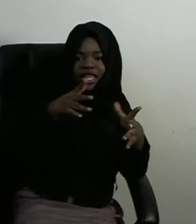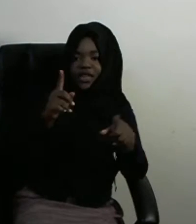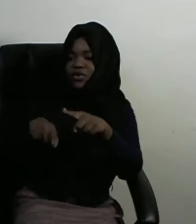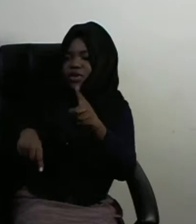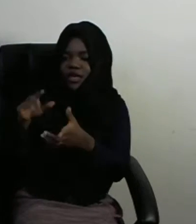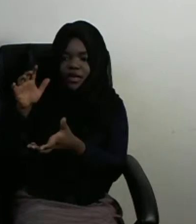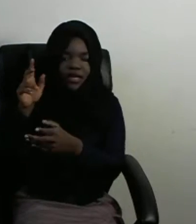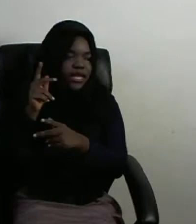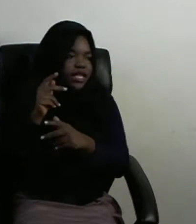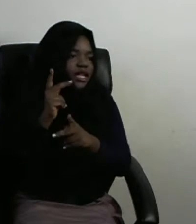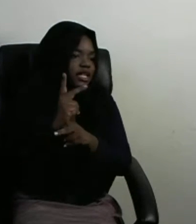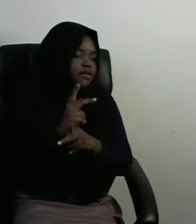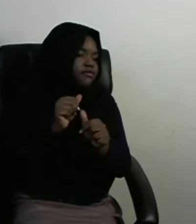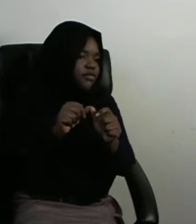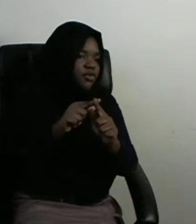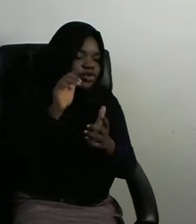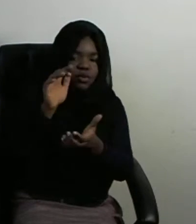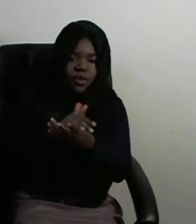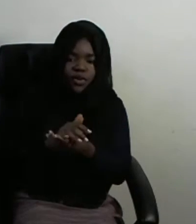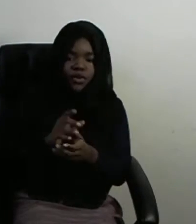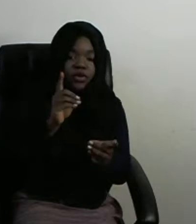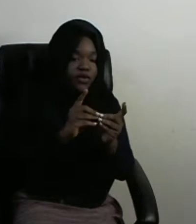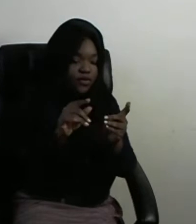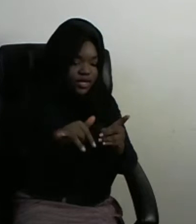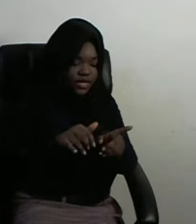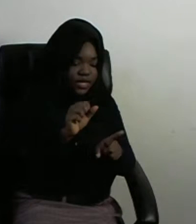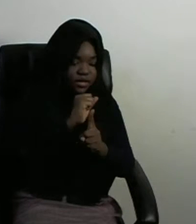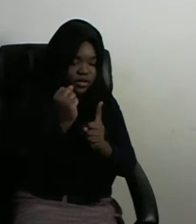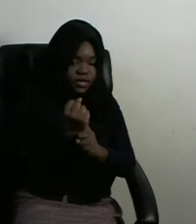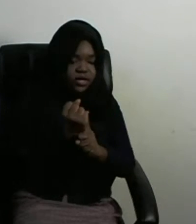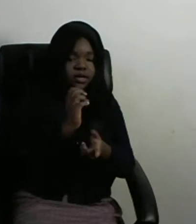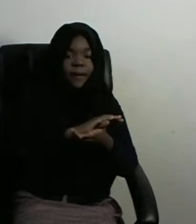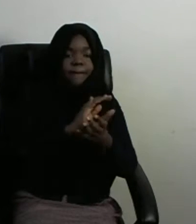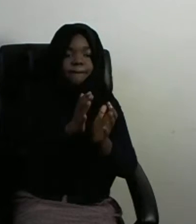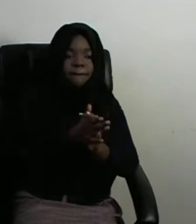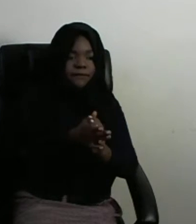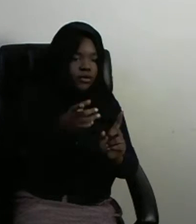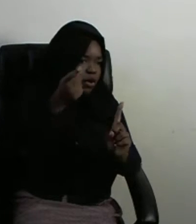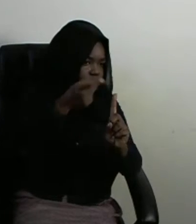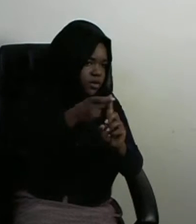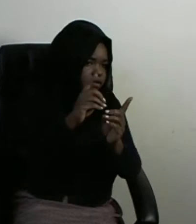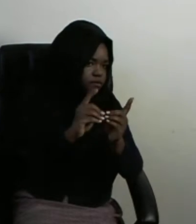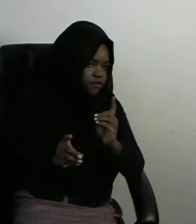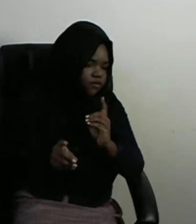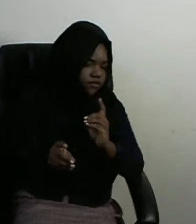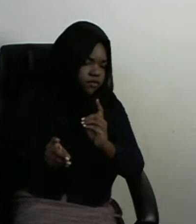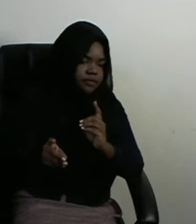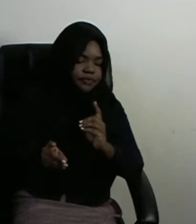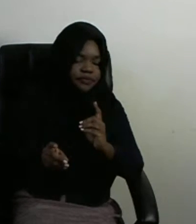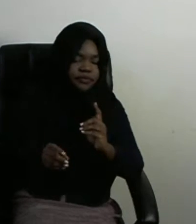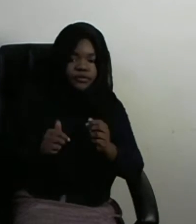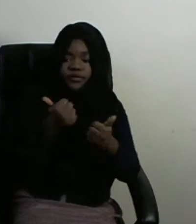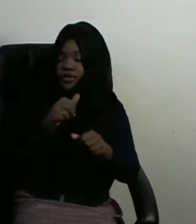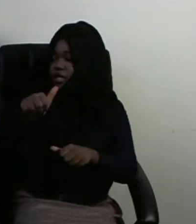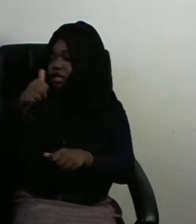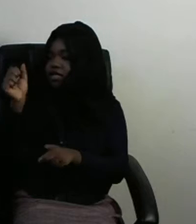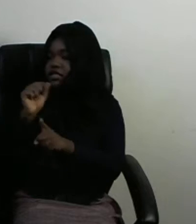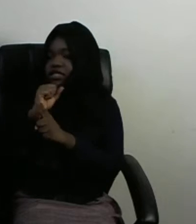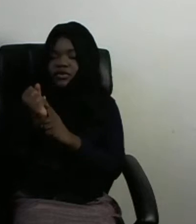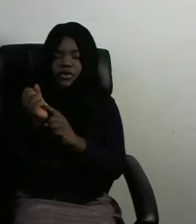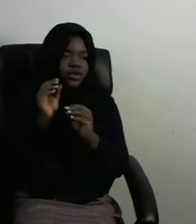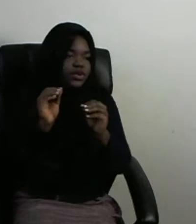or to continue to marry her. So divorce in this case becomes automatic. In any other case, there